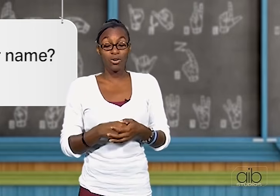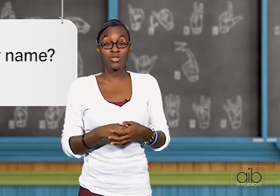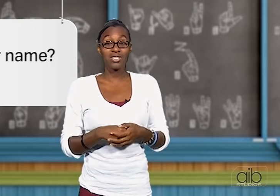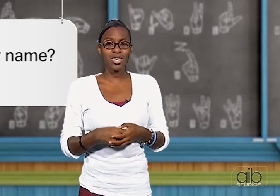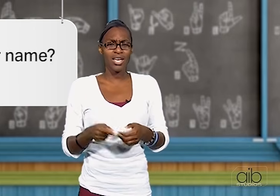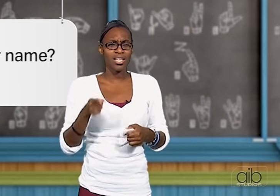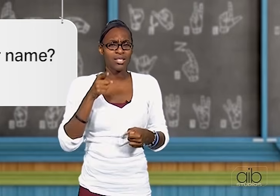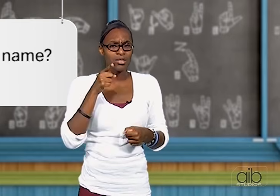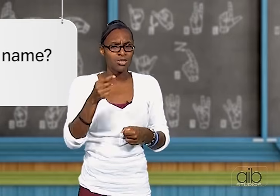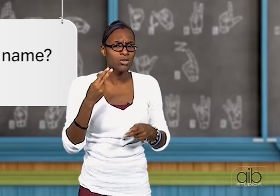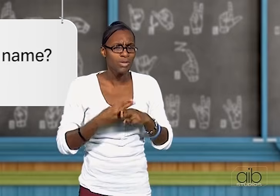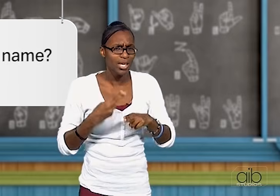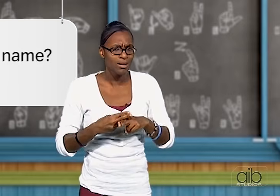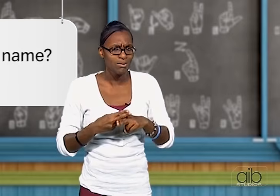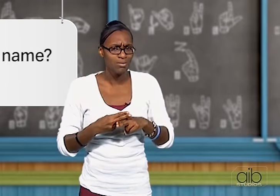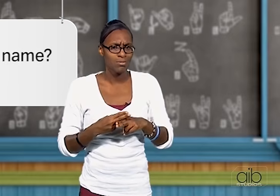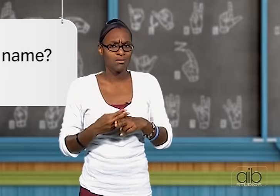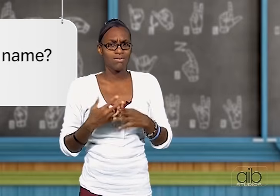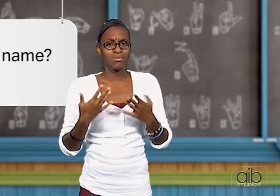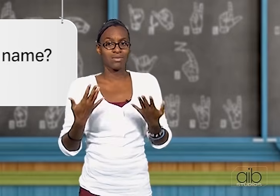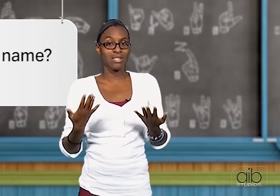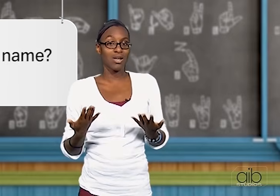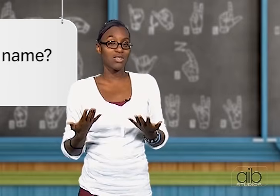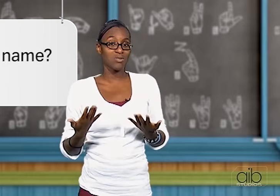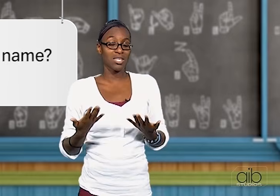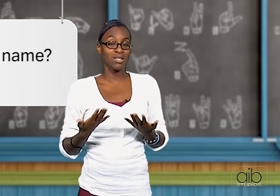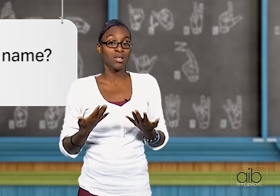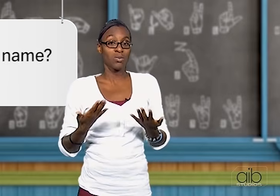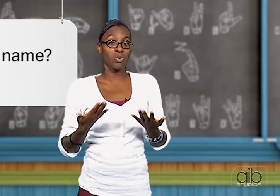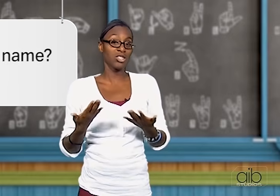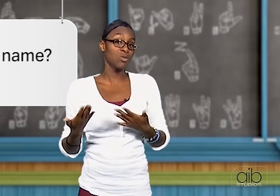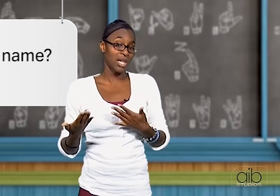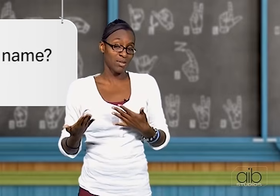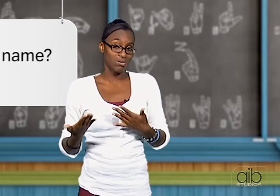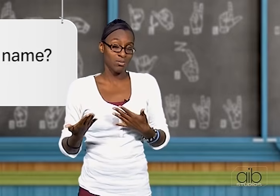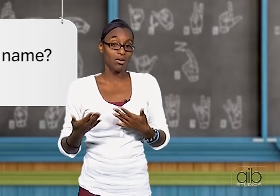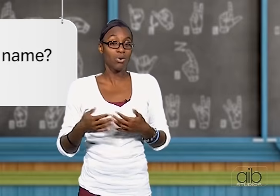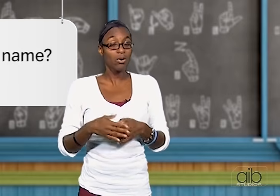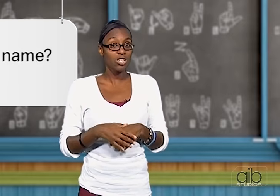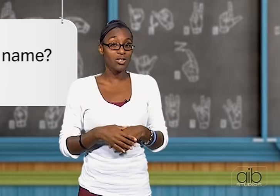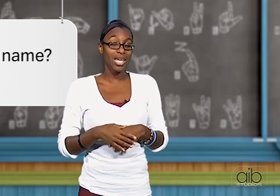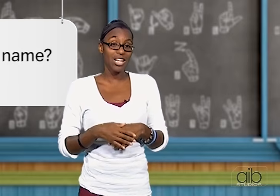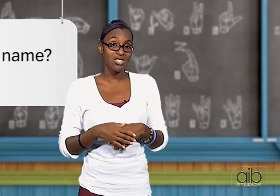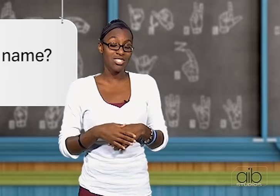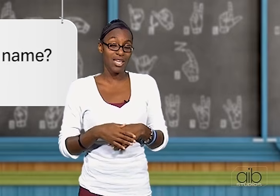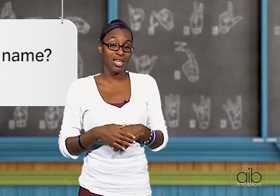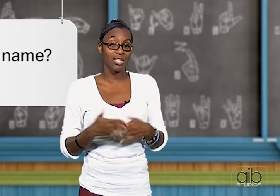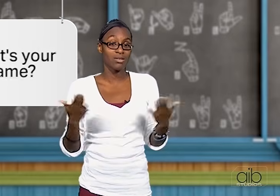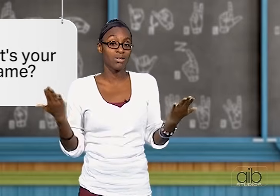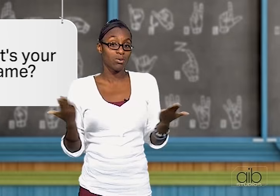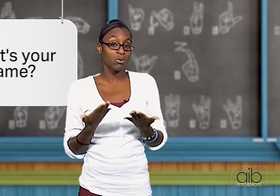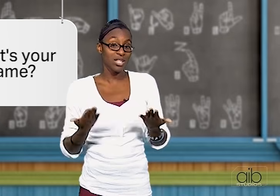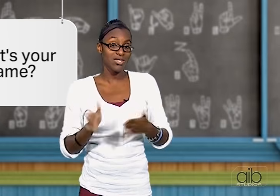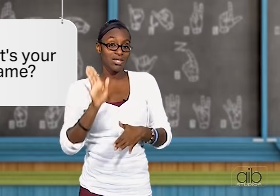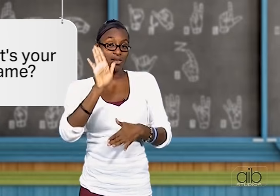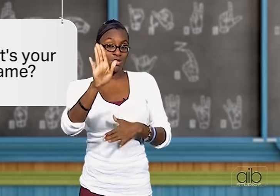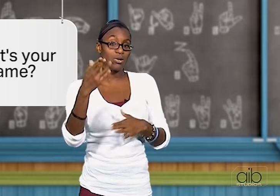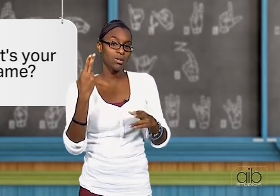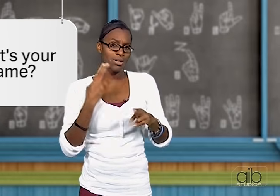you can sign you name. That's also mean what you name. Or you can actually sign what's your